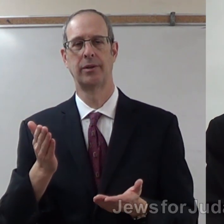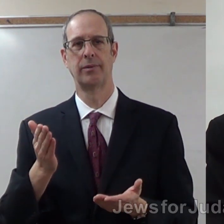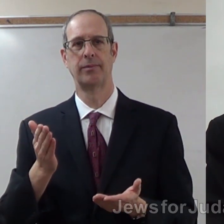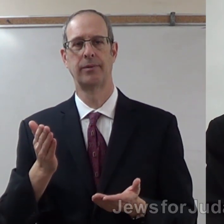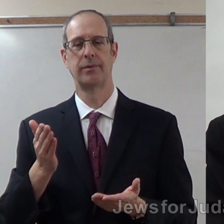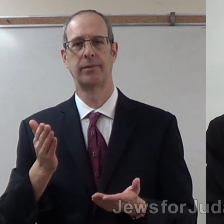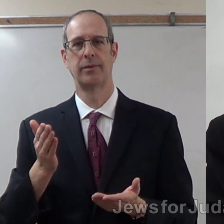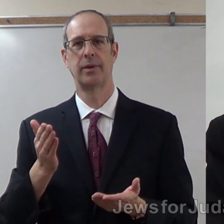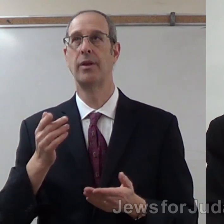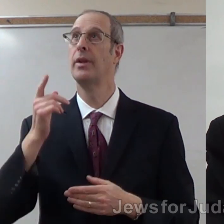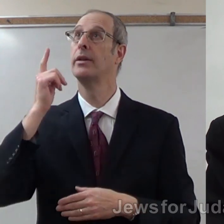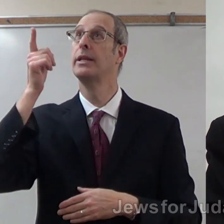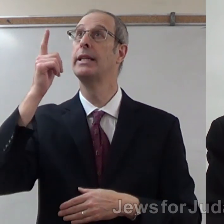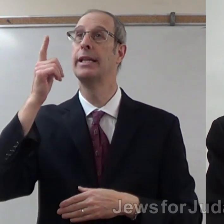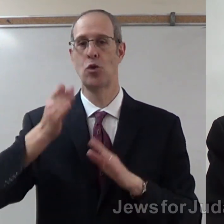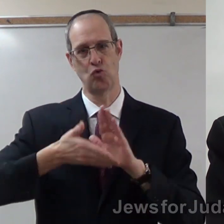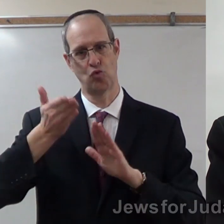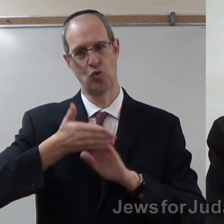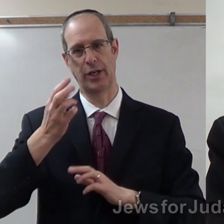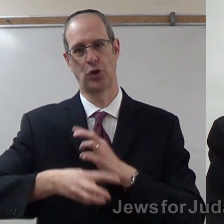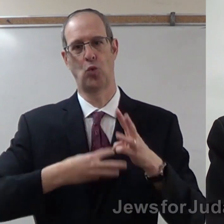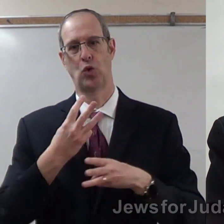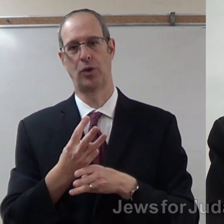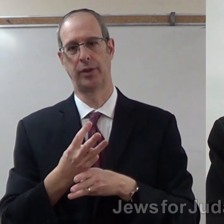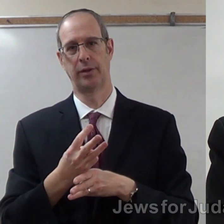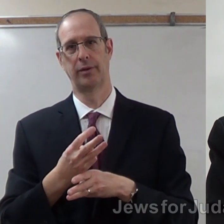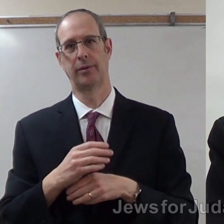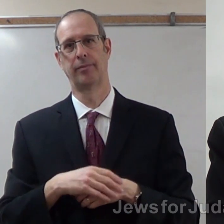that God runs the world,